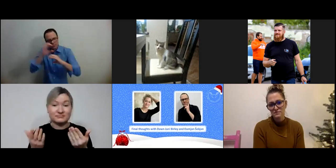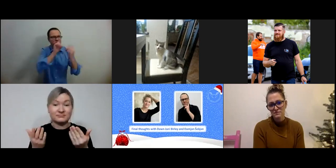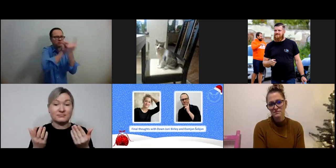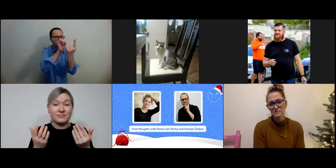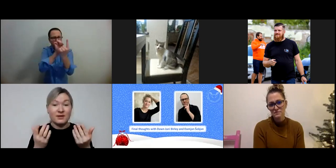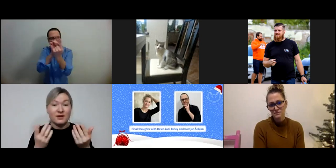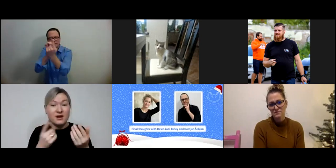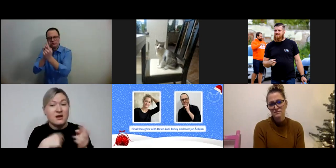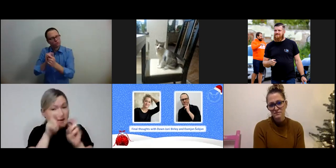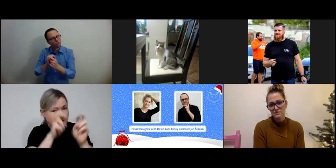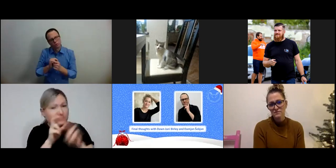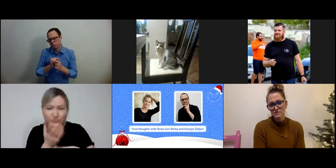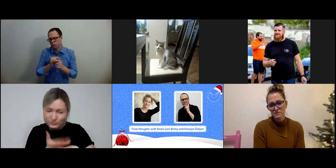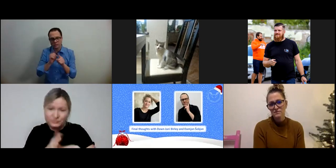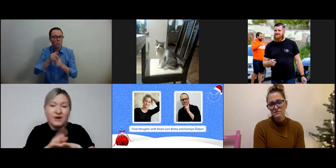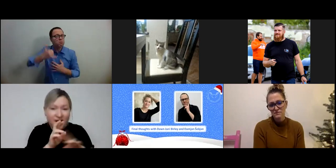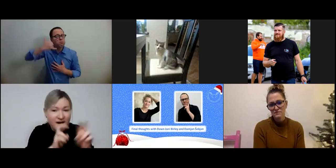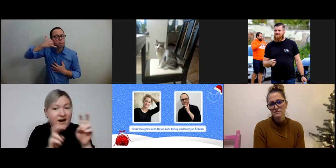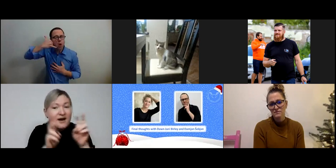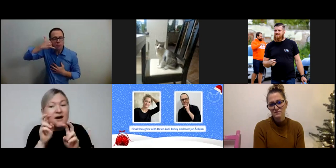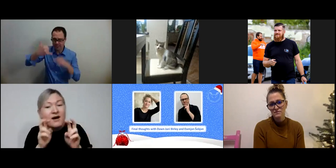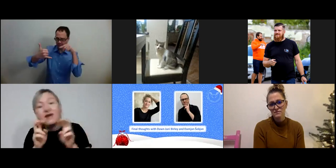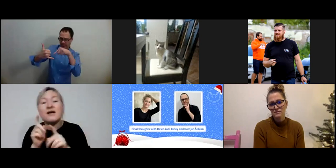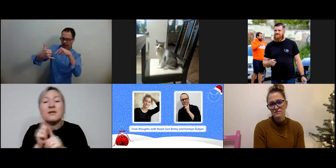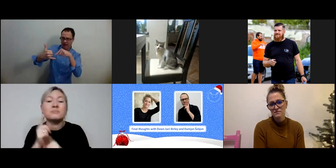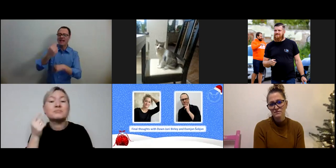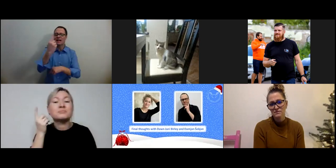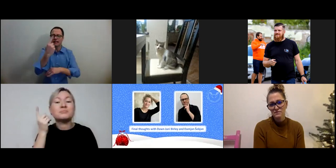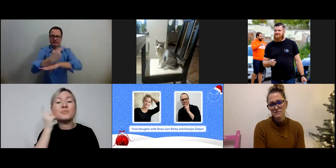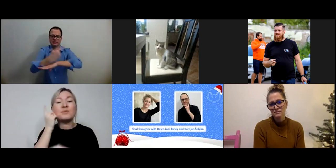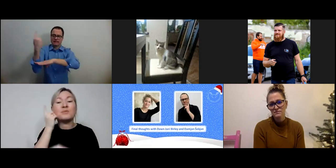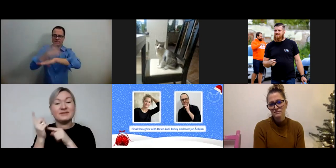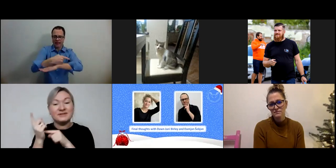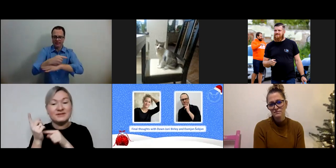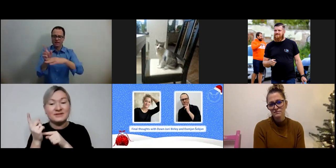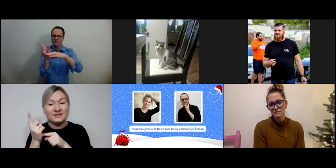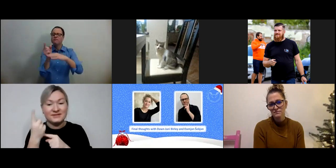would set up this series until the end of December.